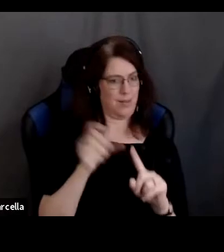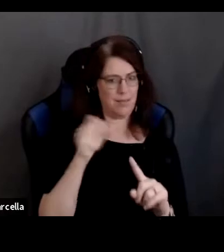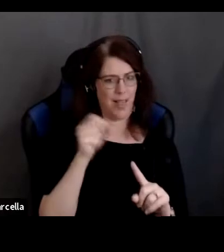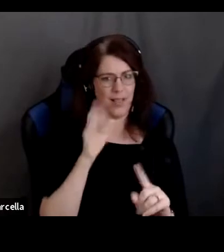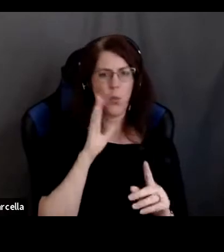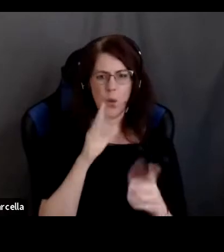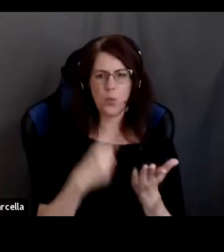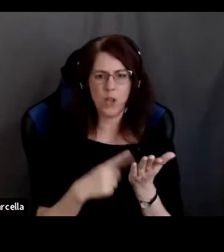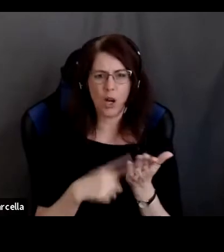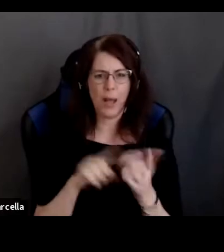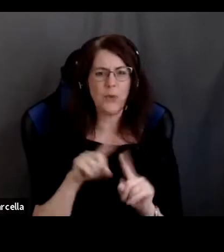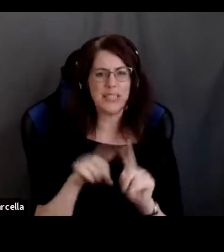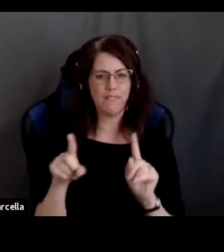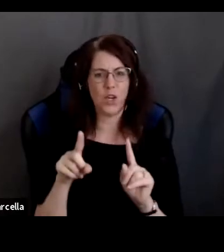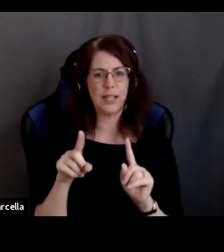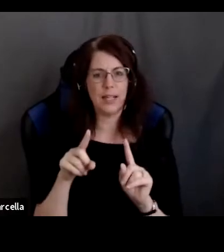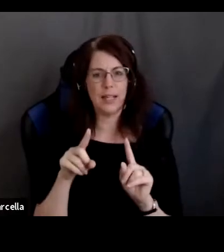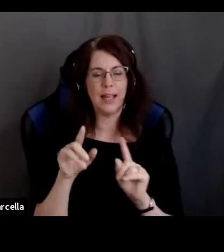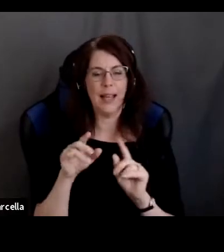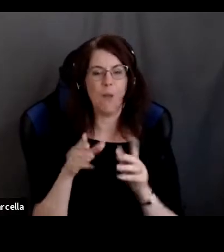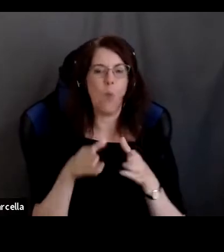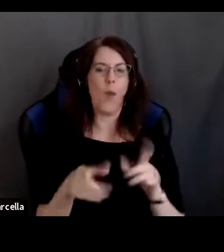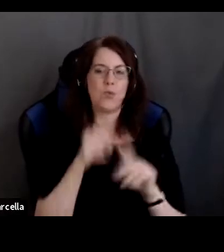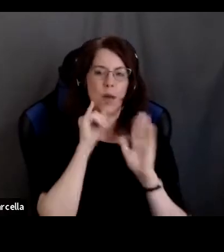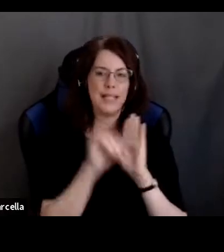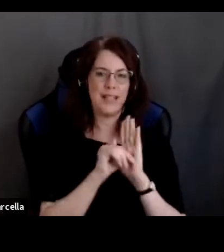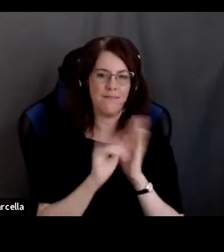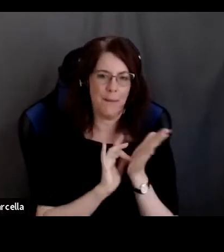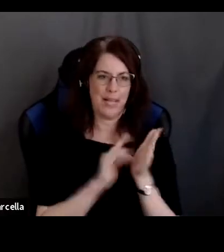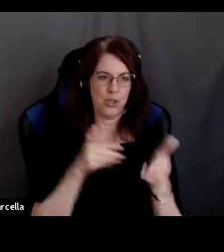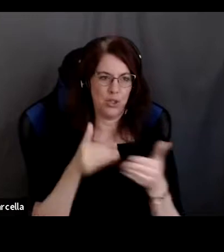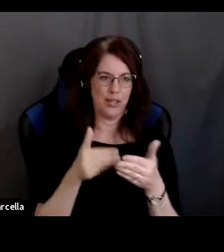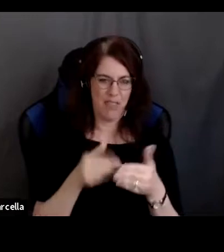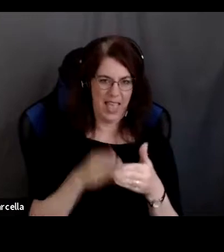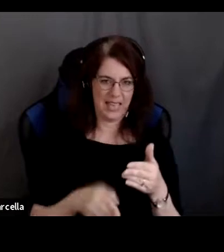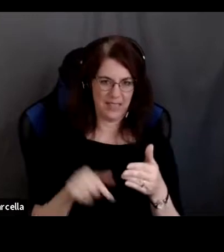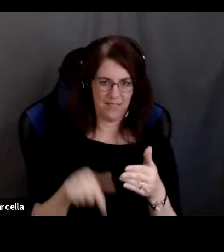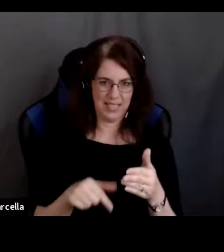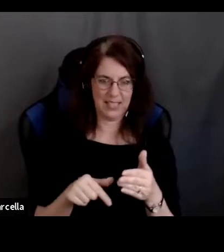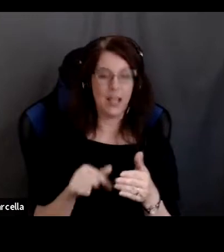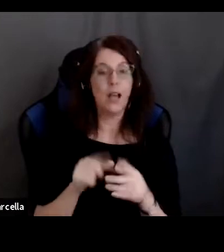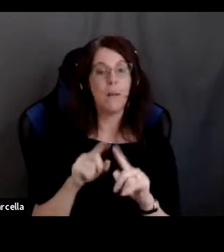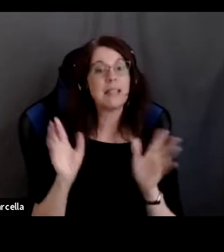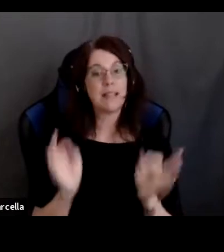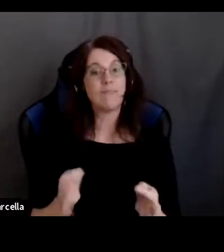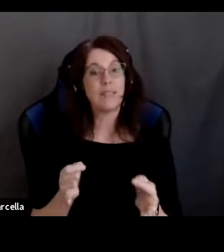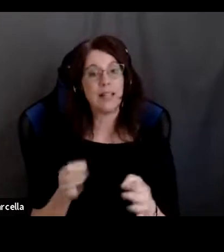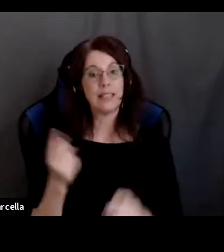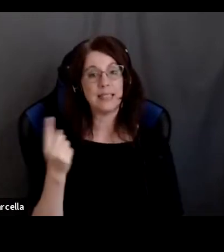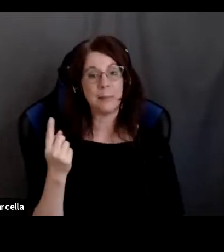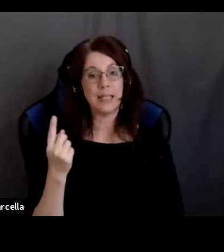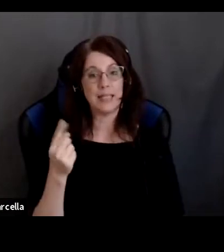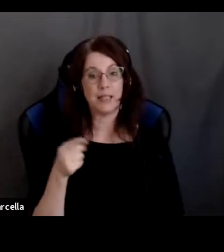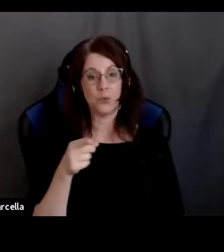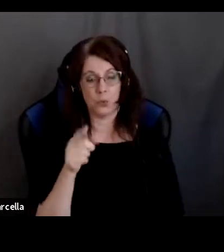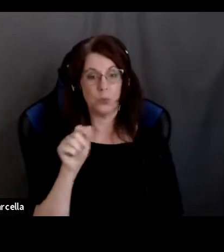cover a different solution for identifying medications towards the end of this presentation. But it is definitely something that